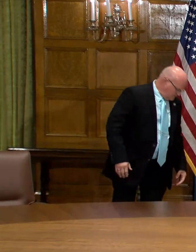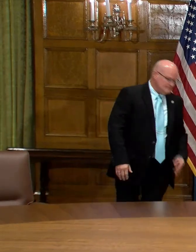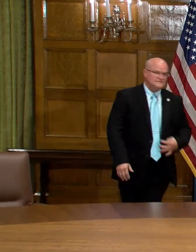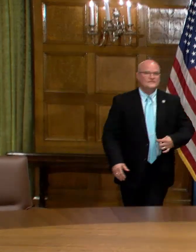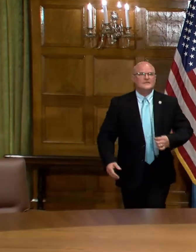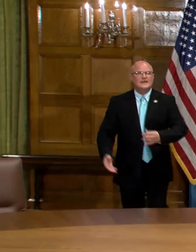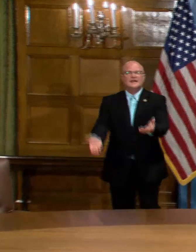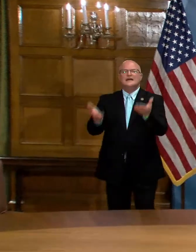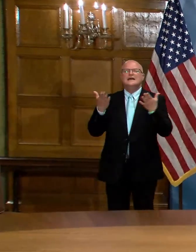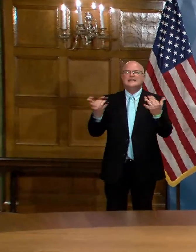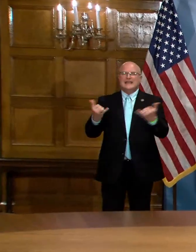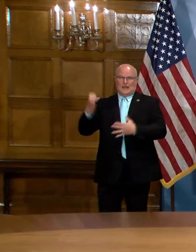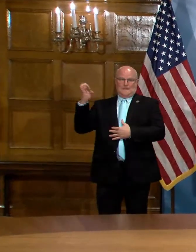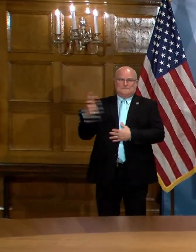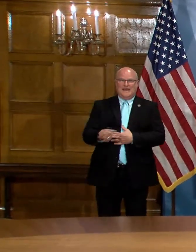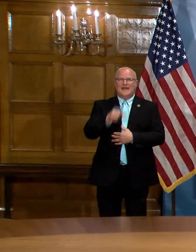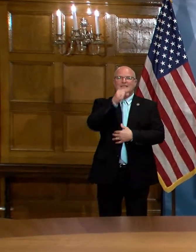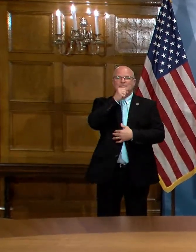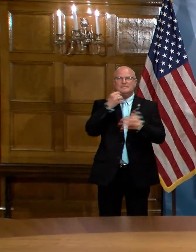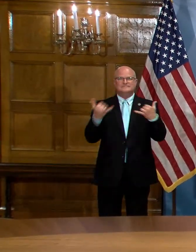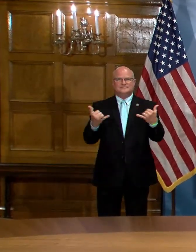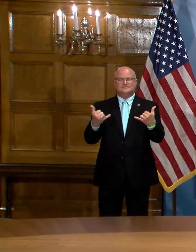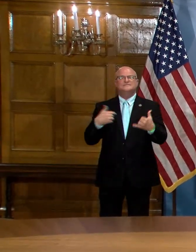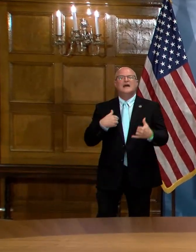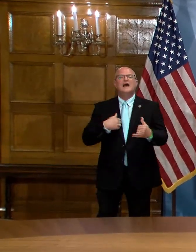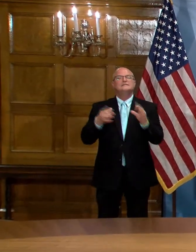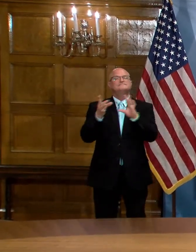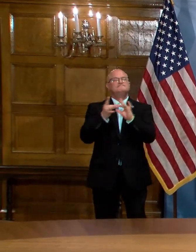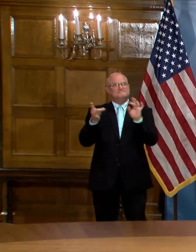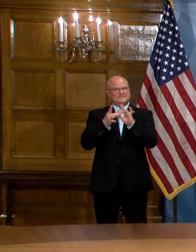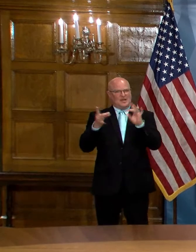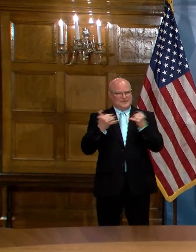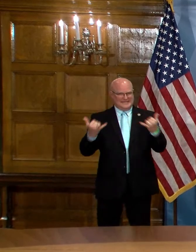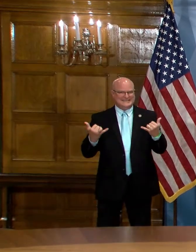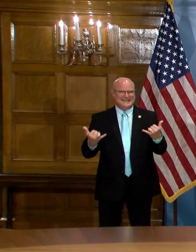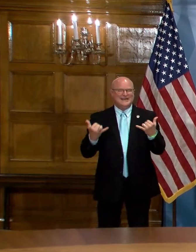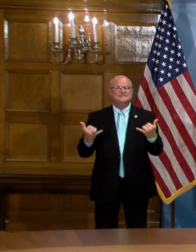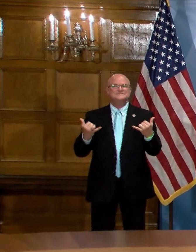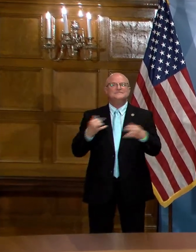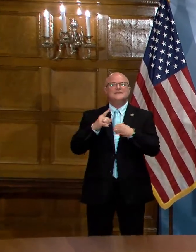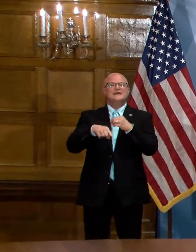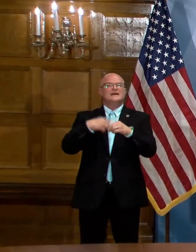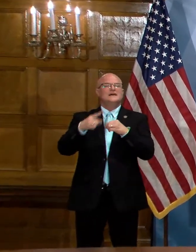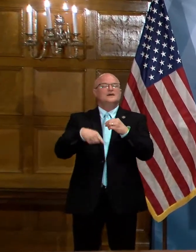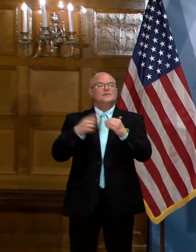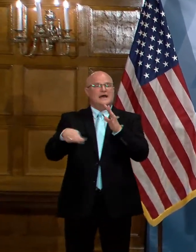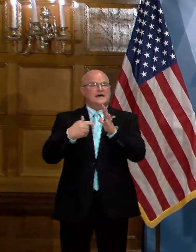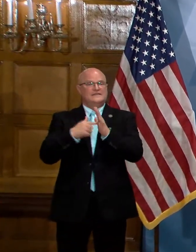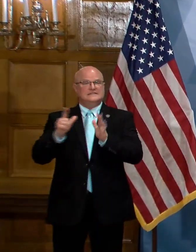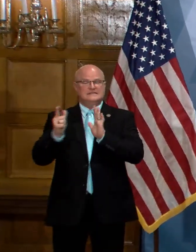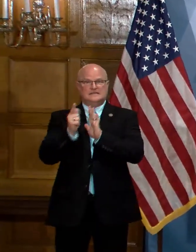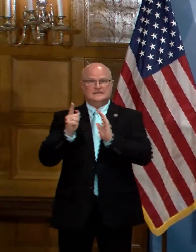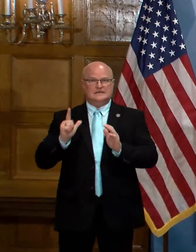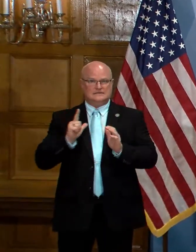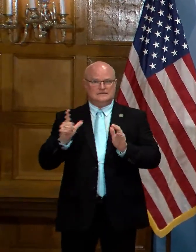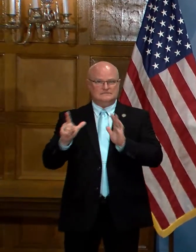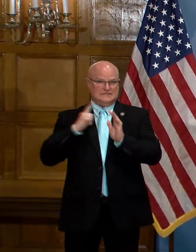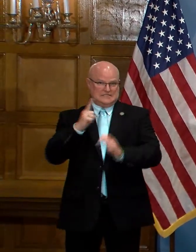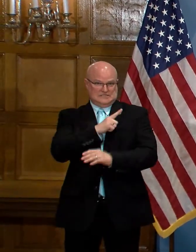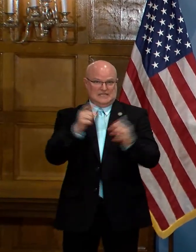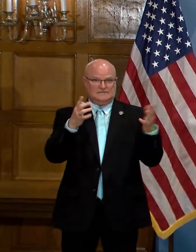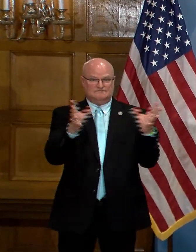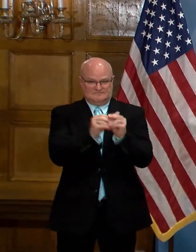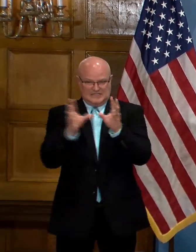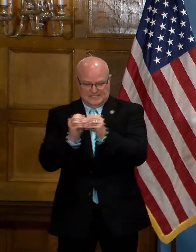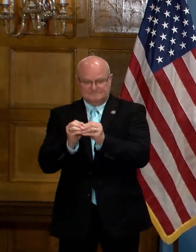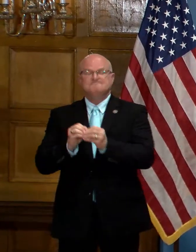Let me, now that I'm back at the microphone, let me just make a couple of comments about this legislative session,